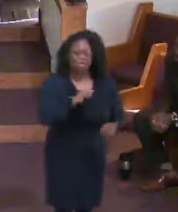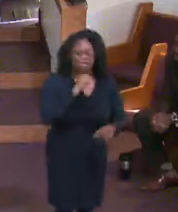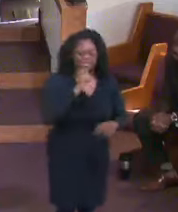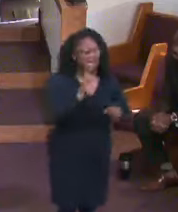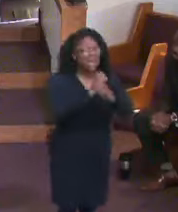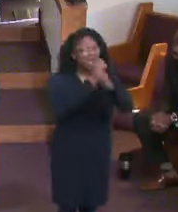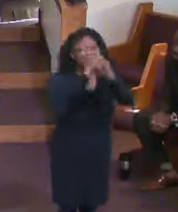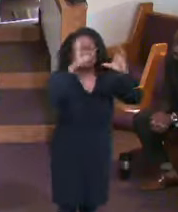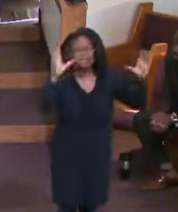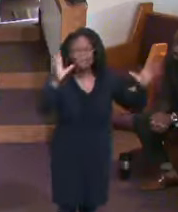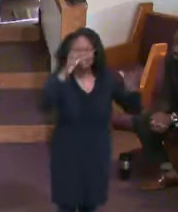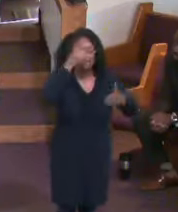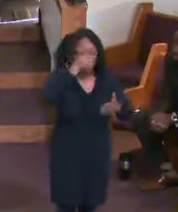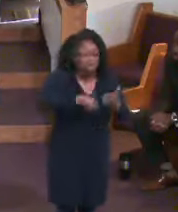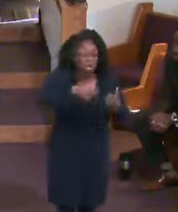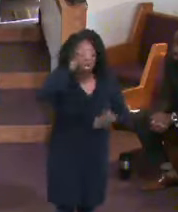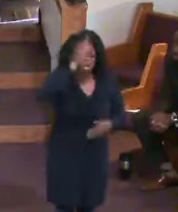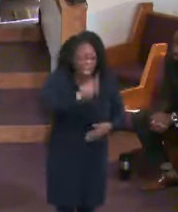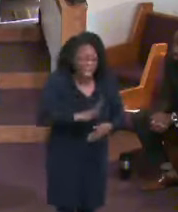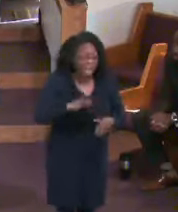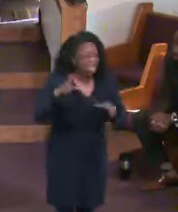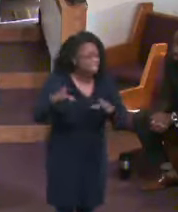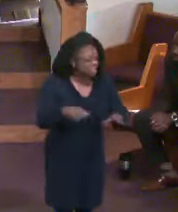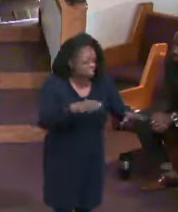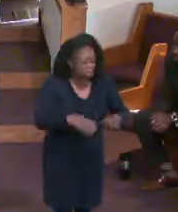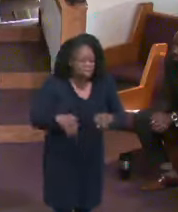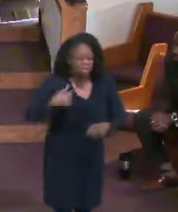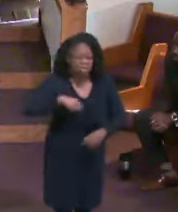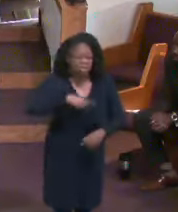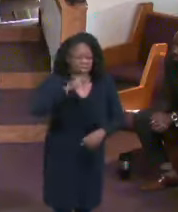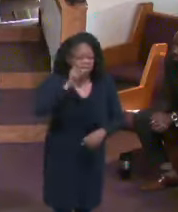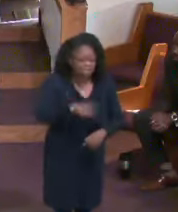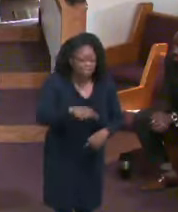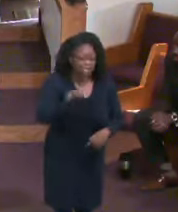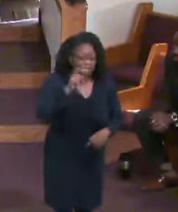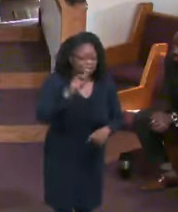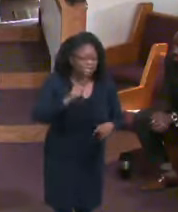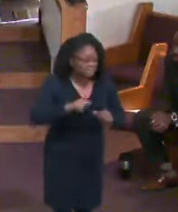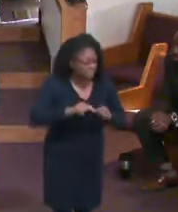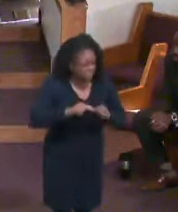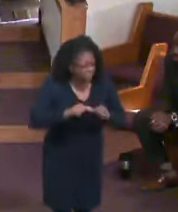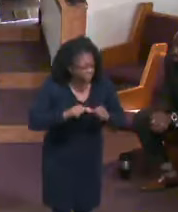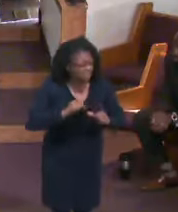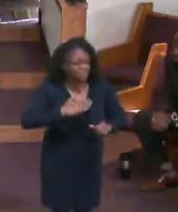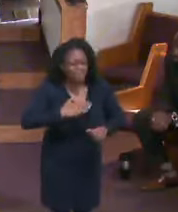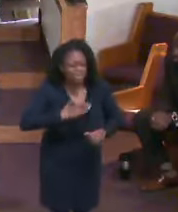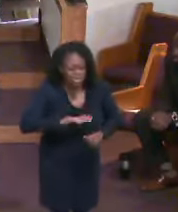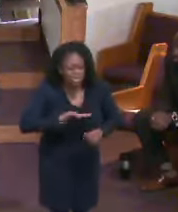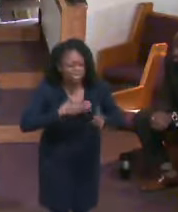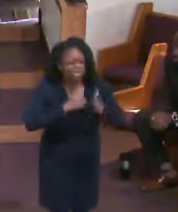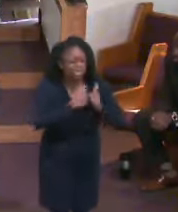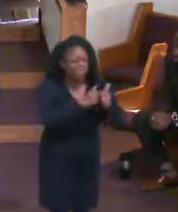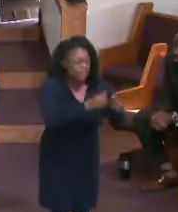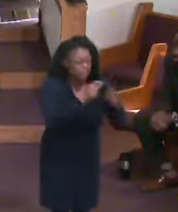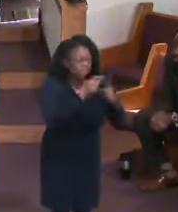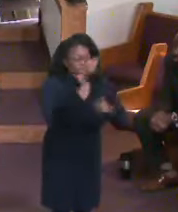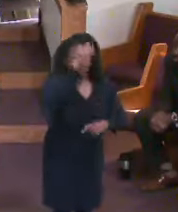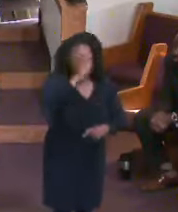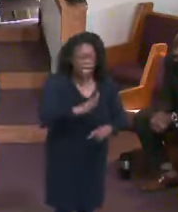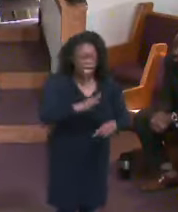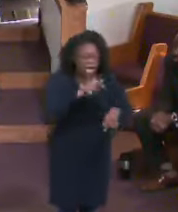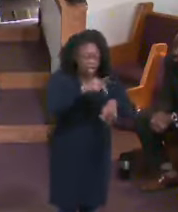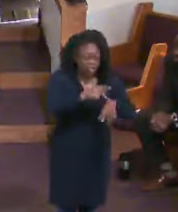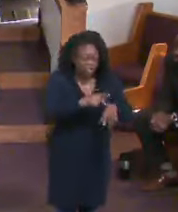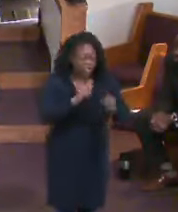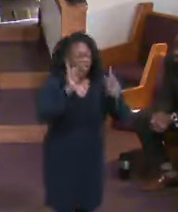clear what God is up to, we must still be willing to follow the word of God. He went where God had